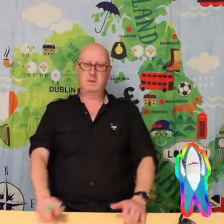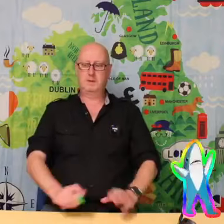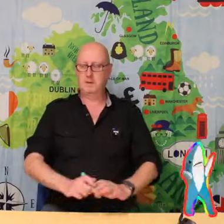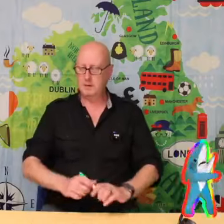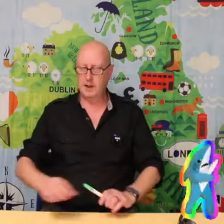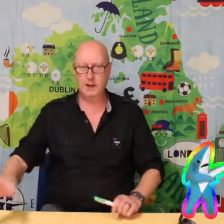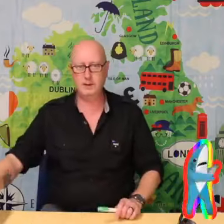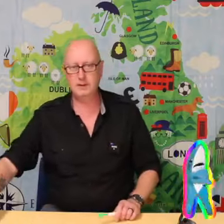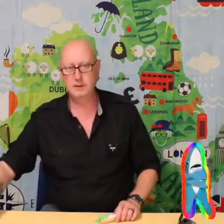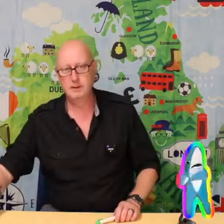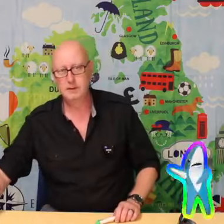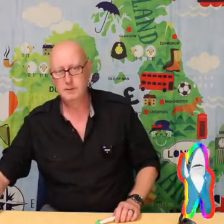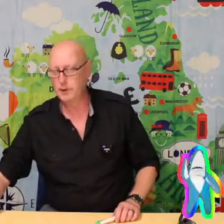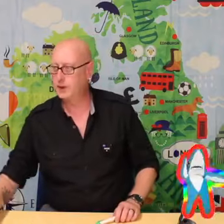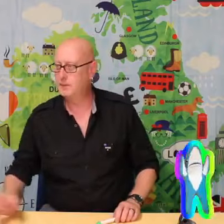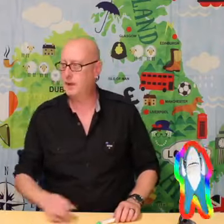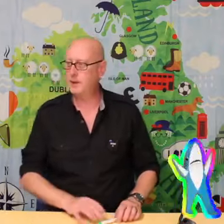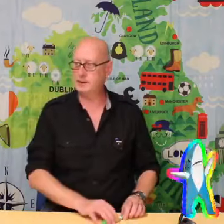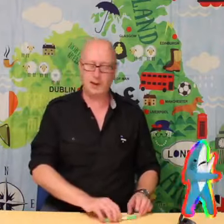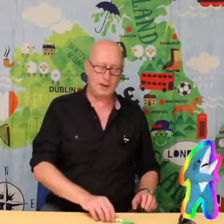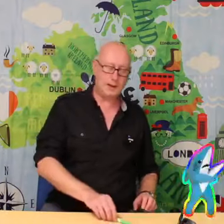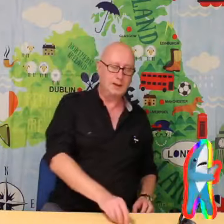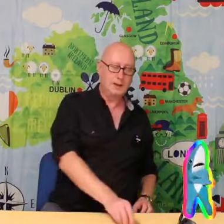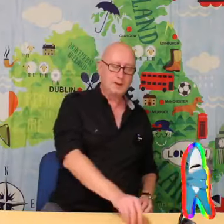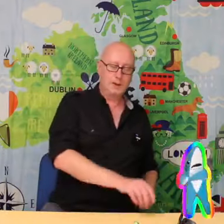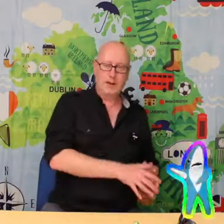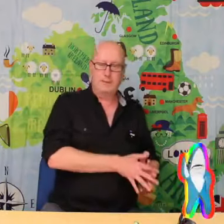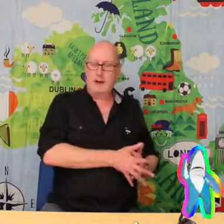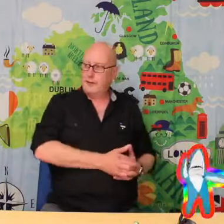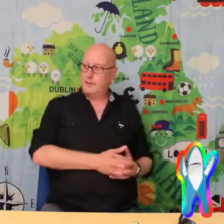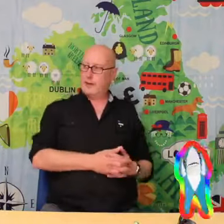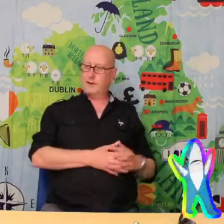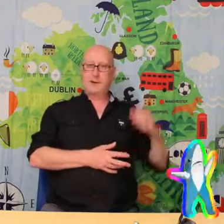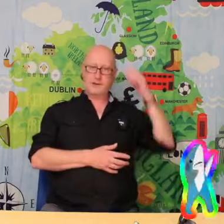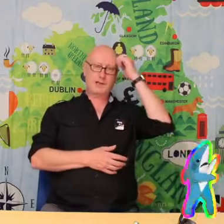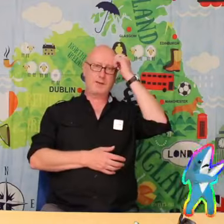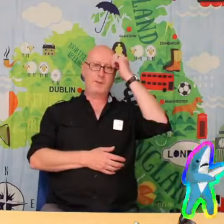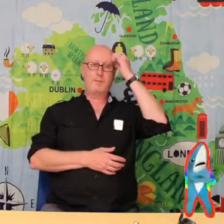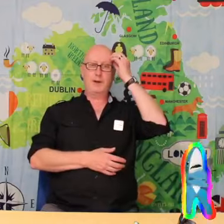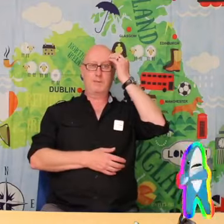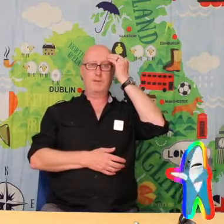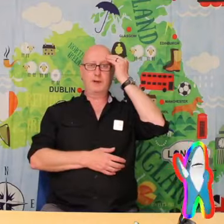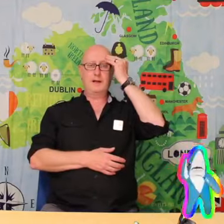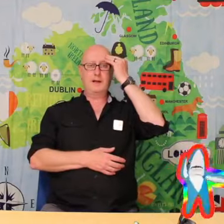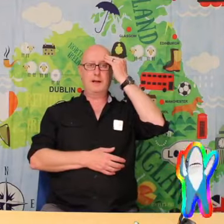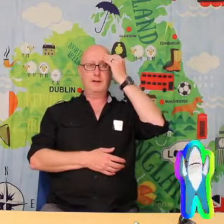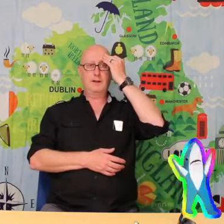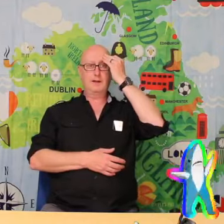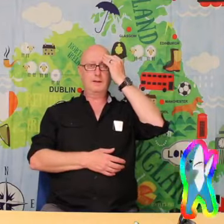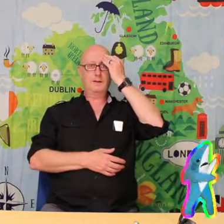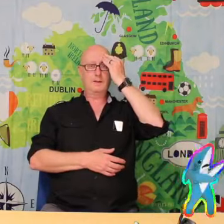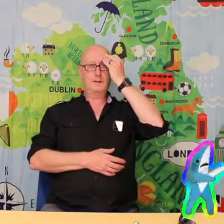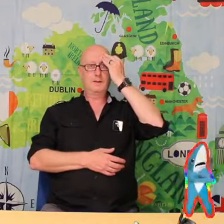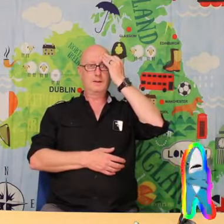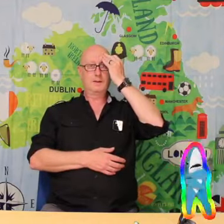and get tickets. But, looks a really good show. I can remember, as I said, I remember my brother. I suppose we won't be seeing him for a while, because he'd have to get